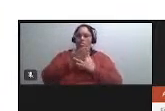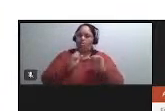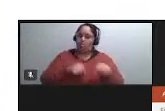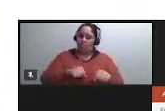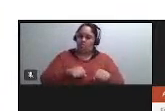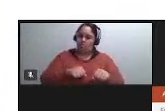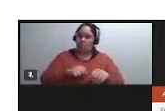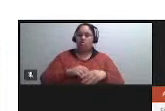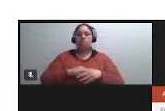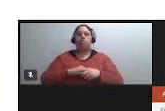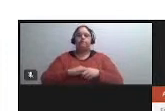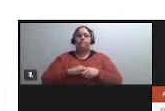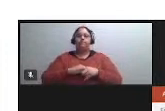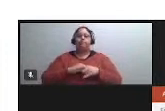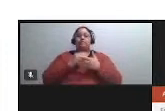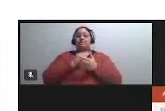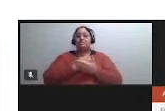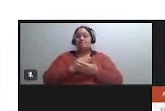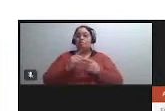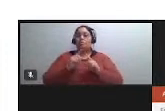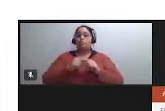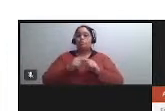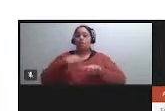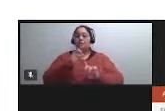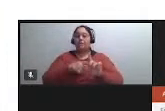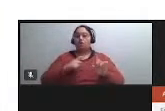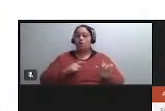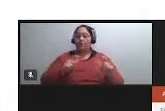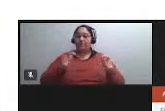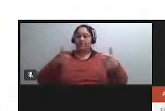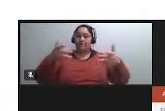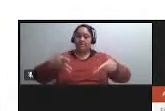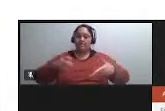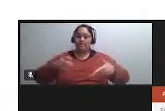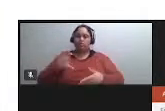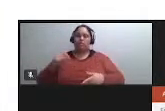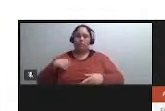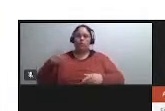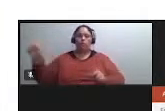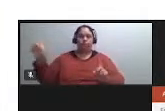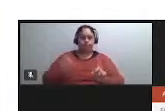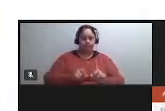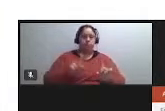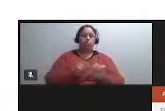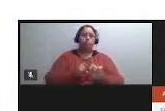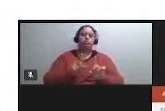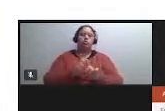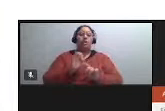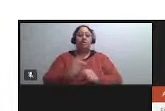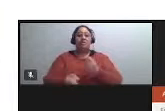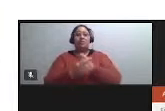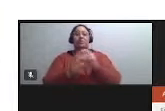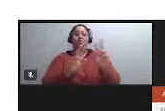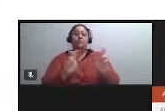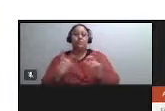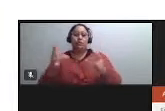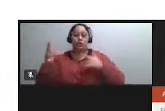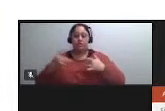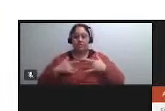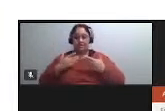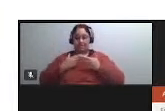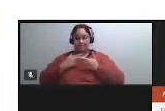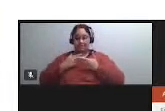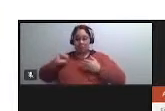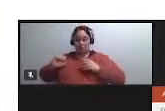on. Some also of the chairpersons of the committees here at the WCPP would also attend. And if there were issues that were concerning some of